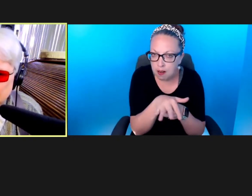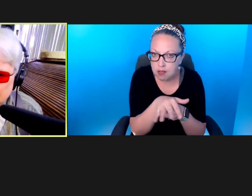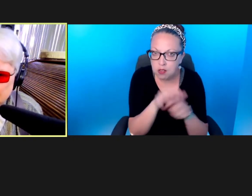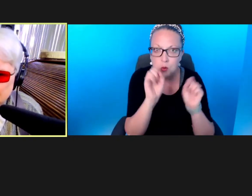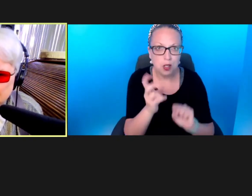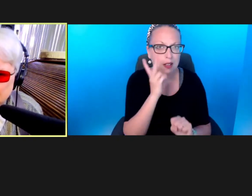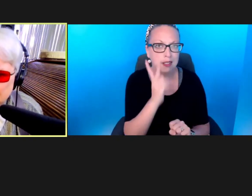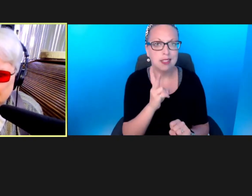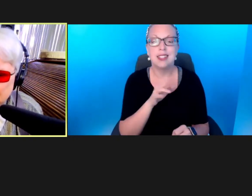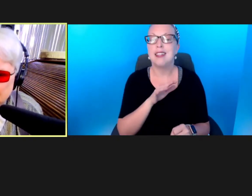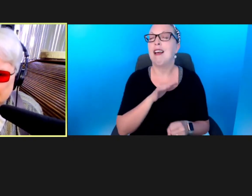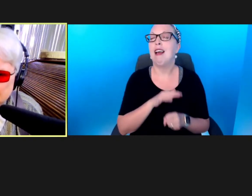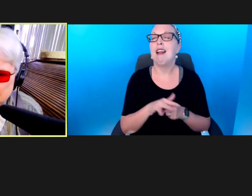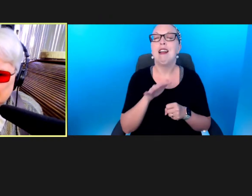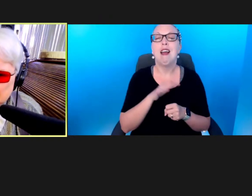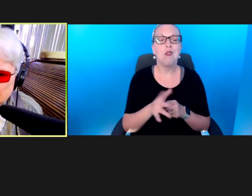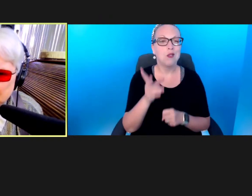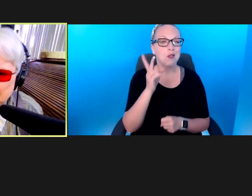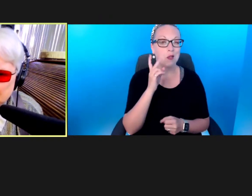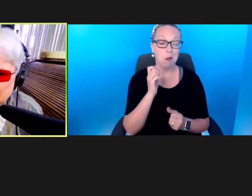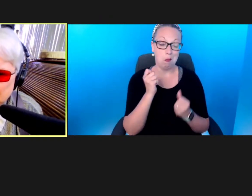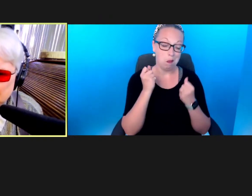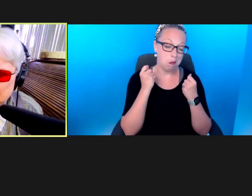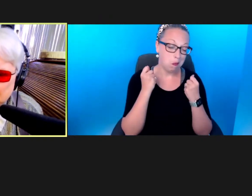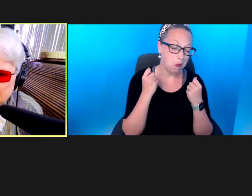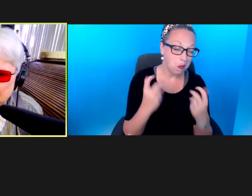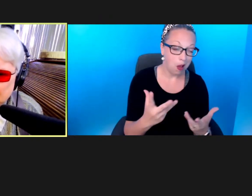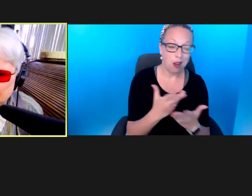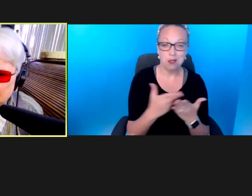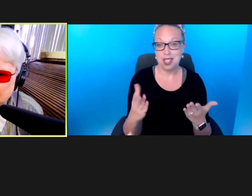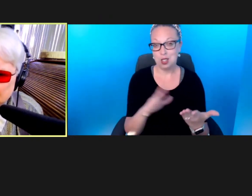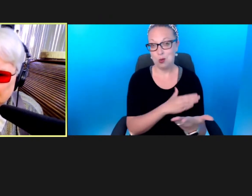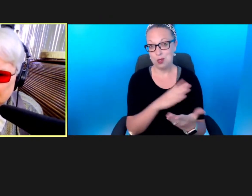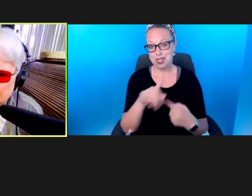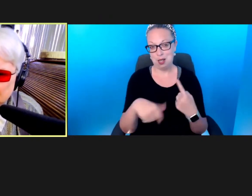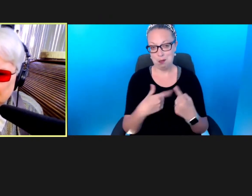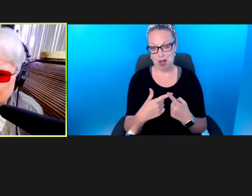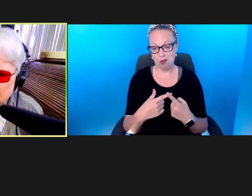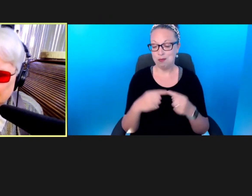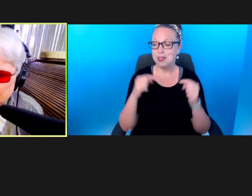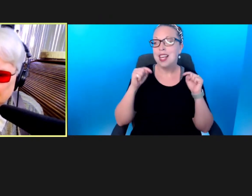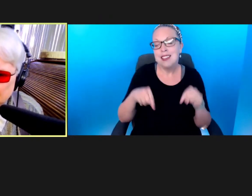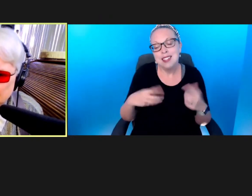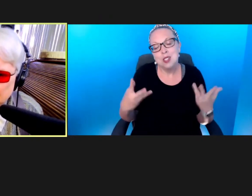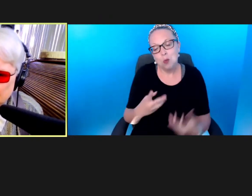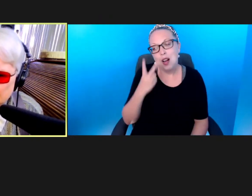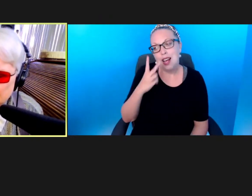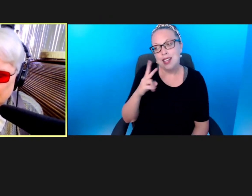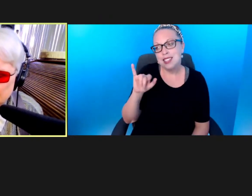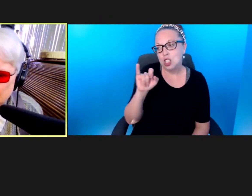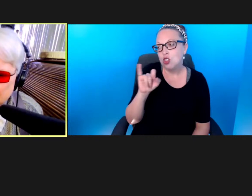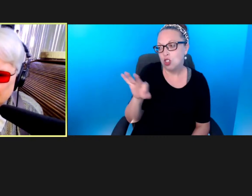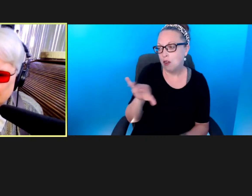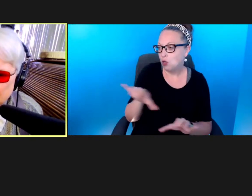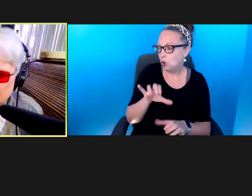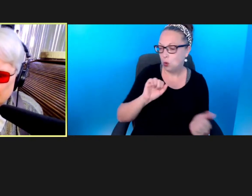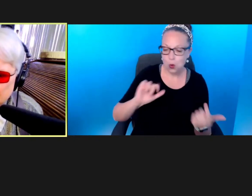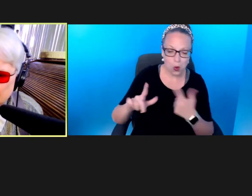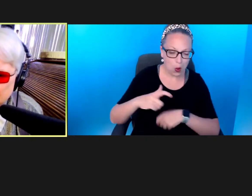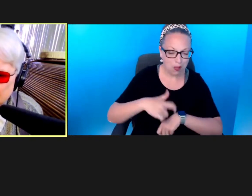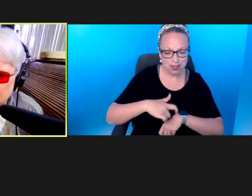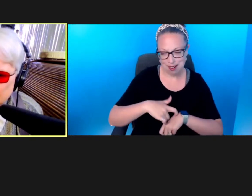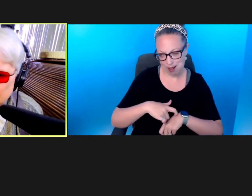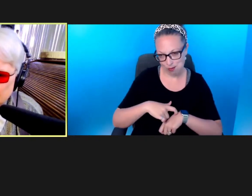to sing about." And this is what I see Jeff doing all the time. He sings about what